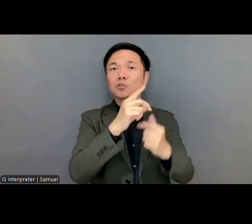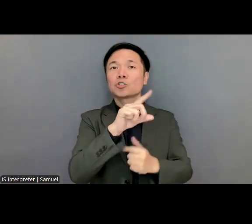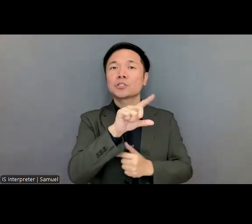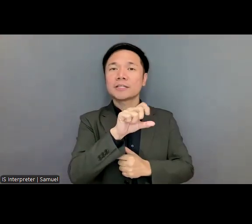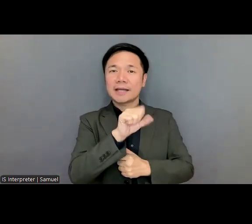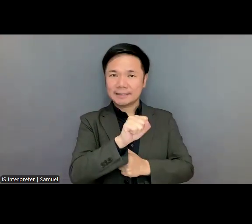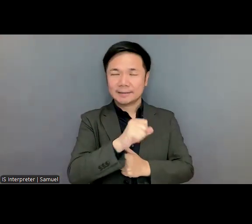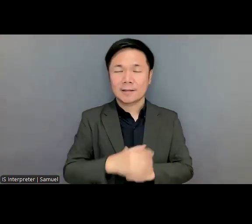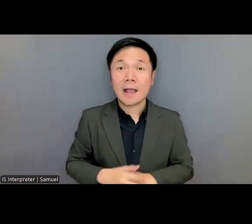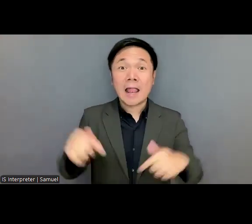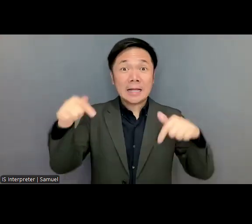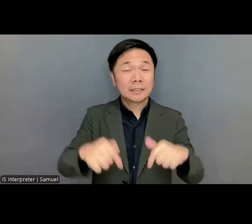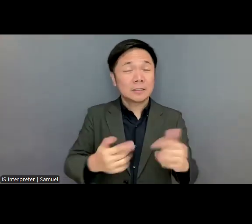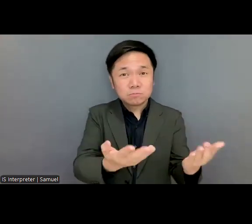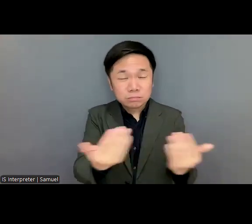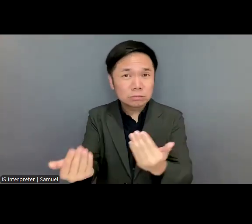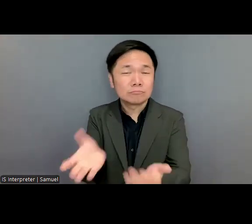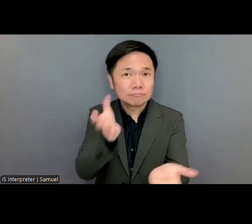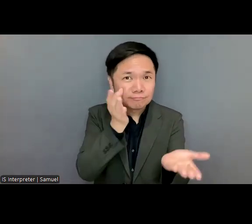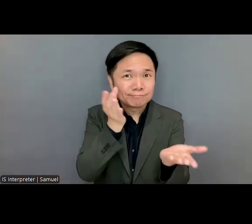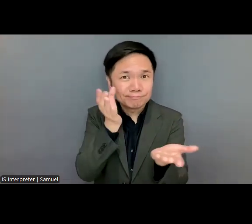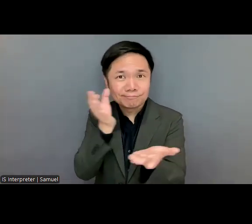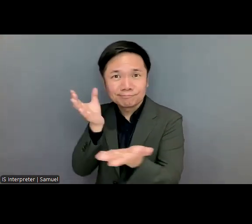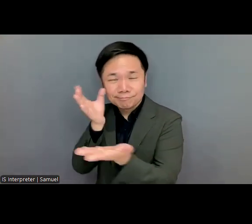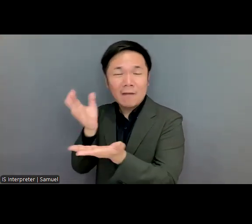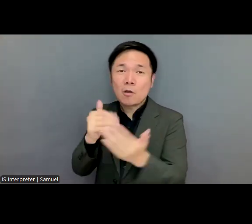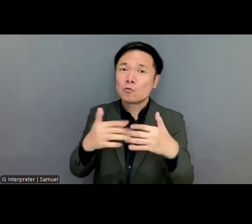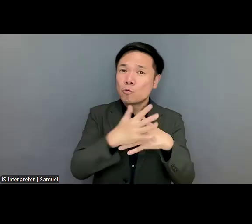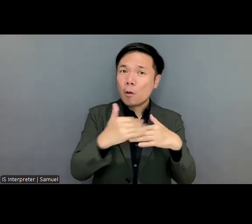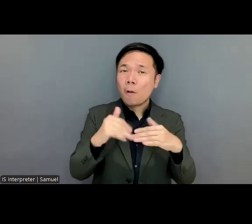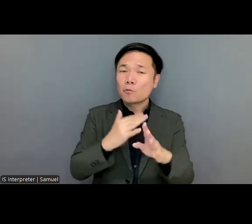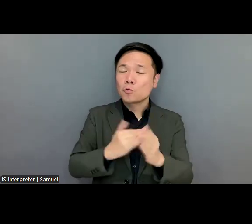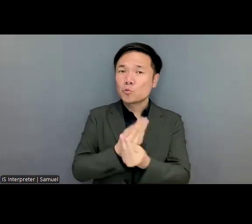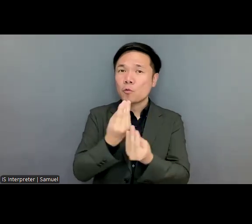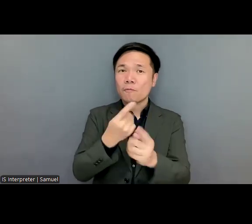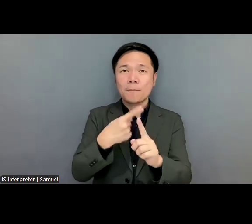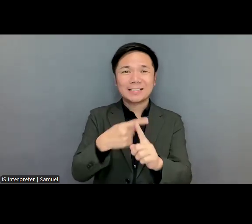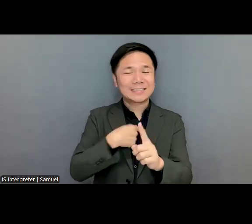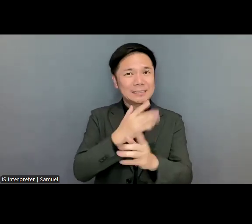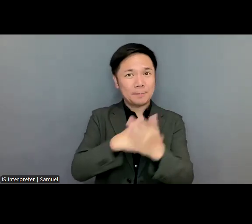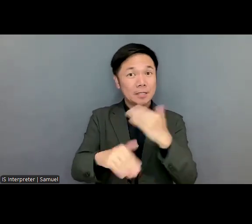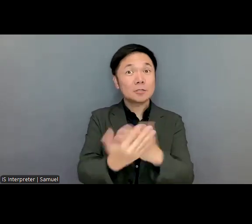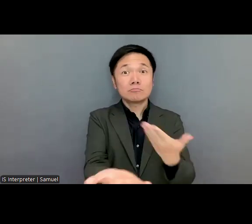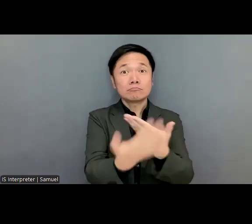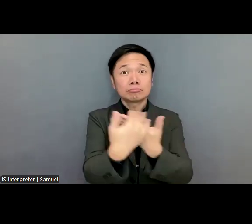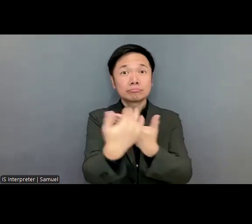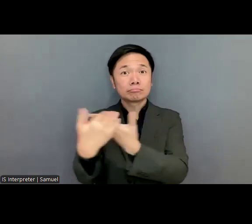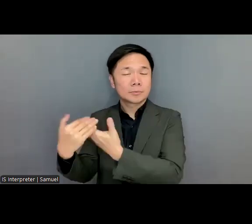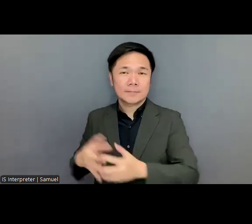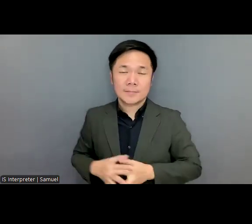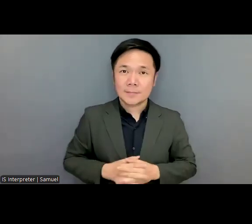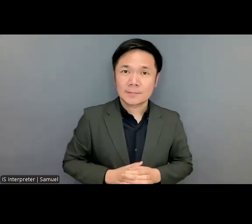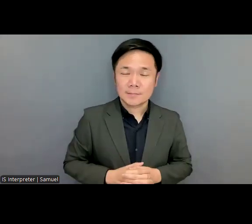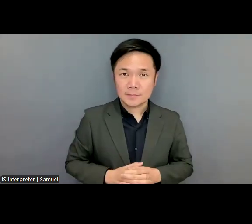webinar also to hear the voice of Indigenous youth with disabilities and Indigenous persons with disabilities as well. Regarding women